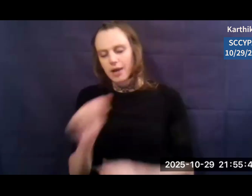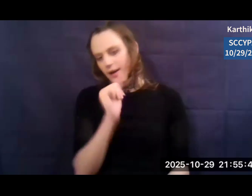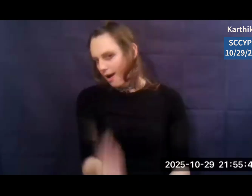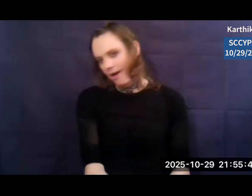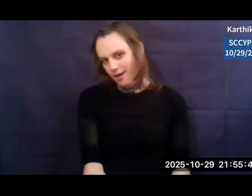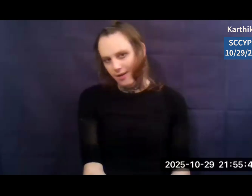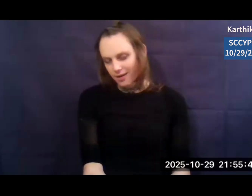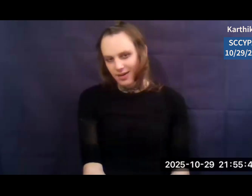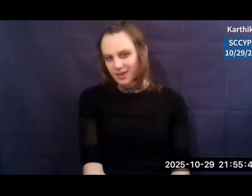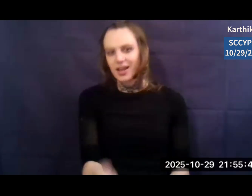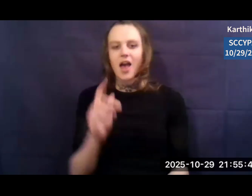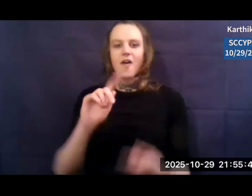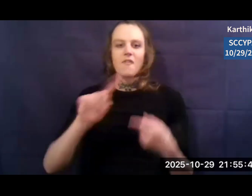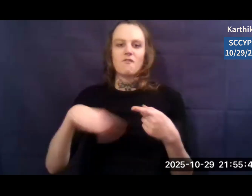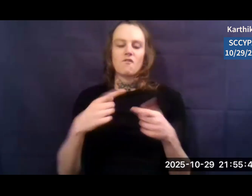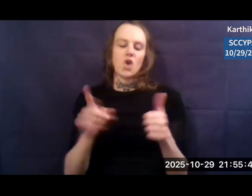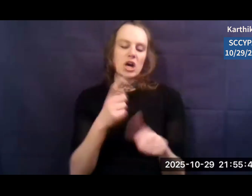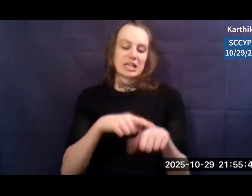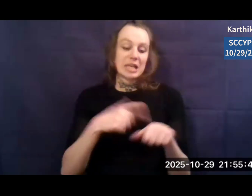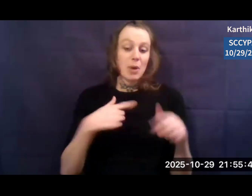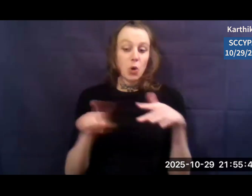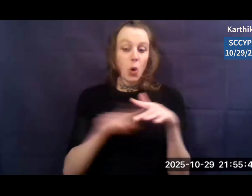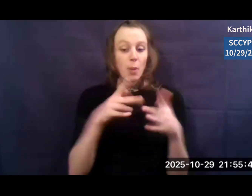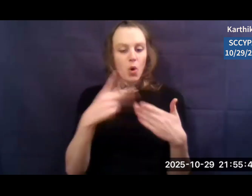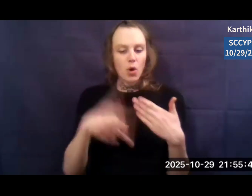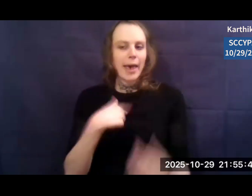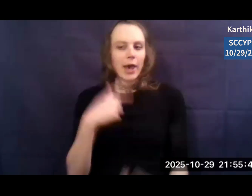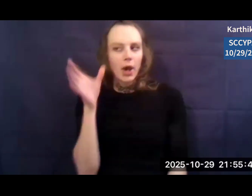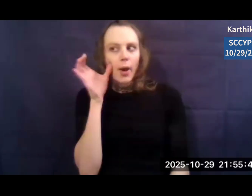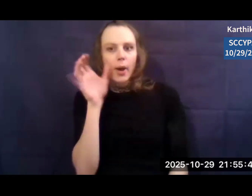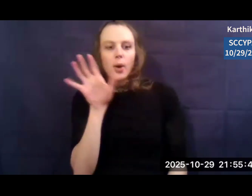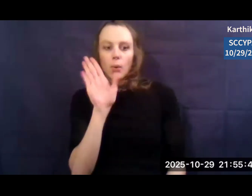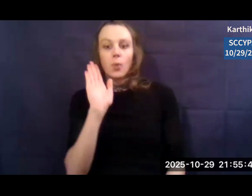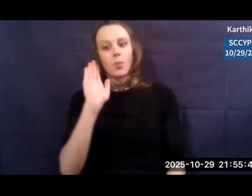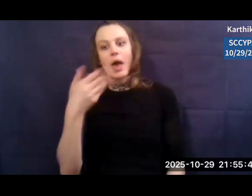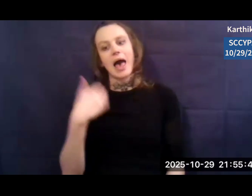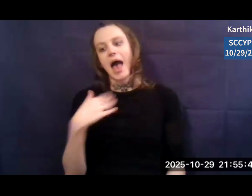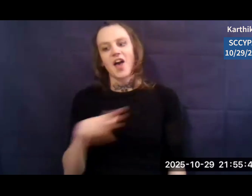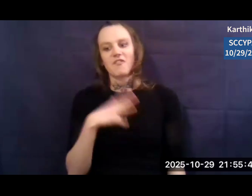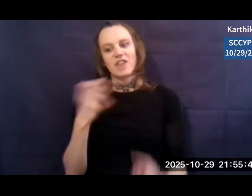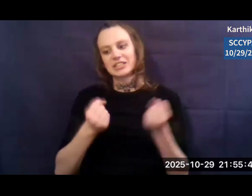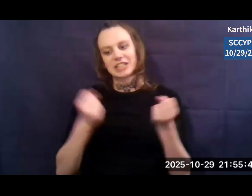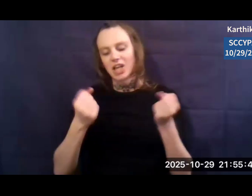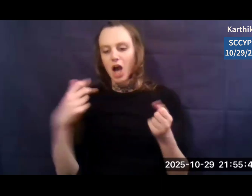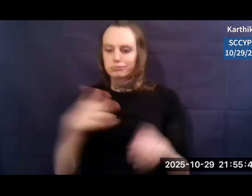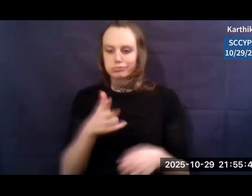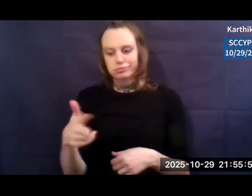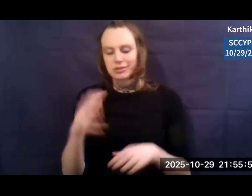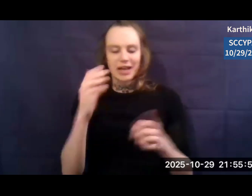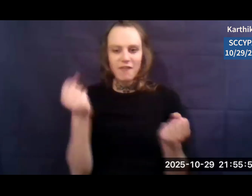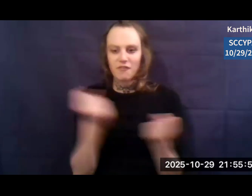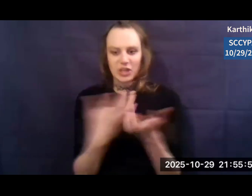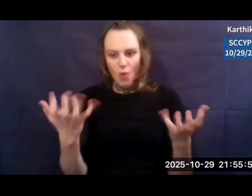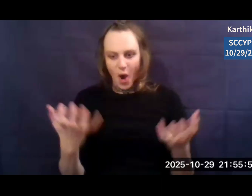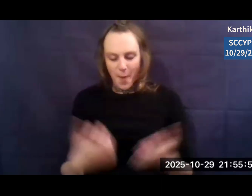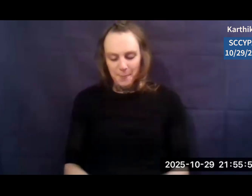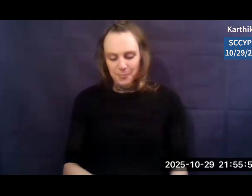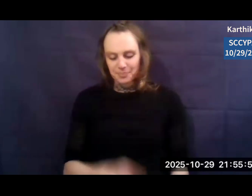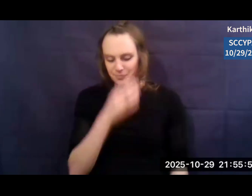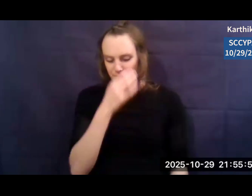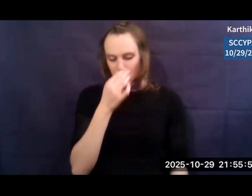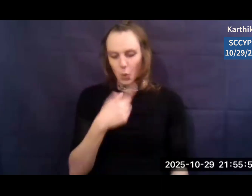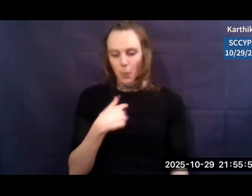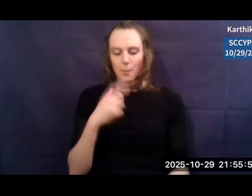program. So like one of the things that I had to like adjust even like in